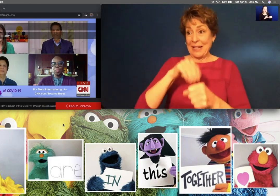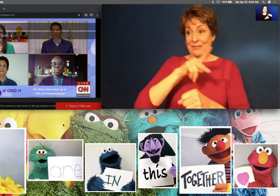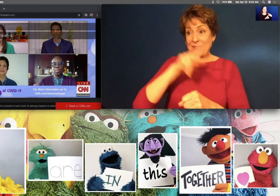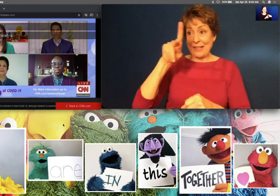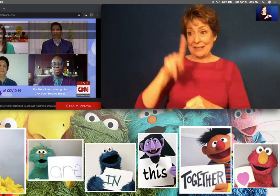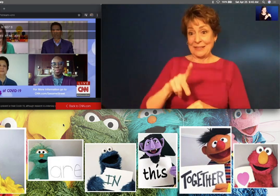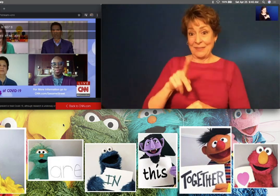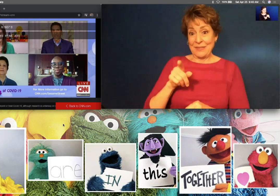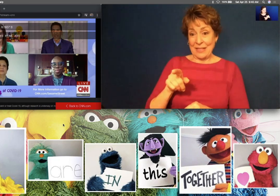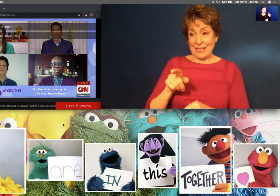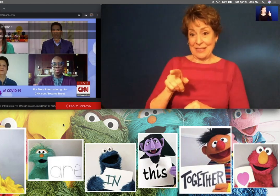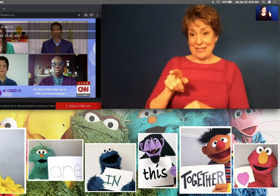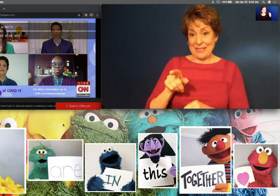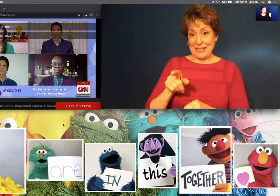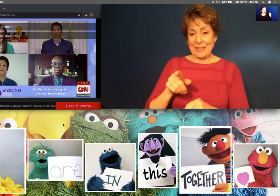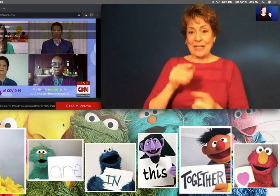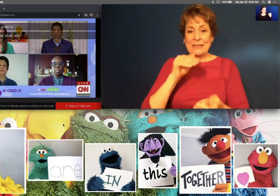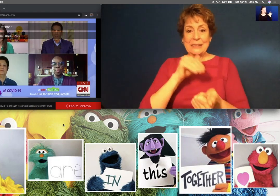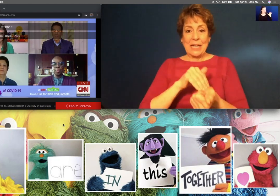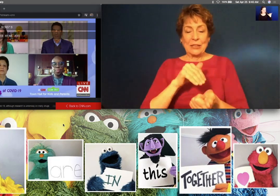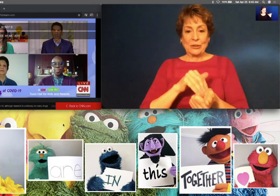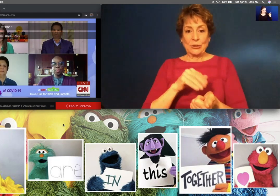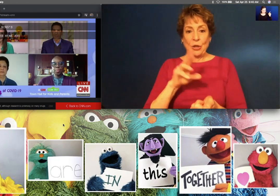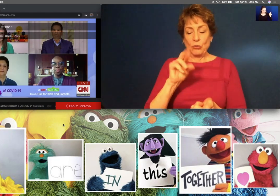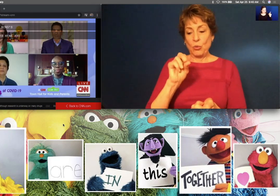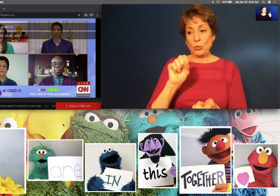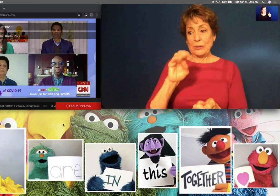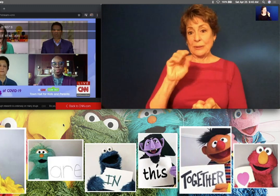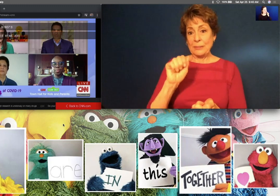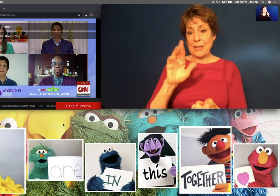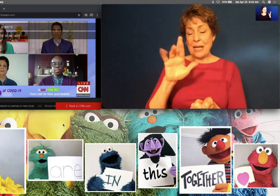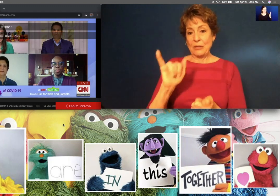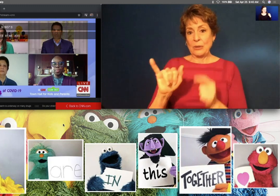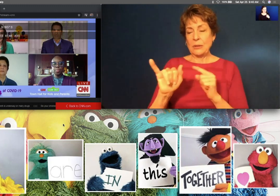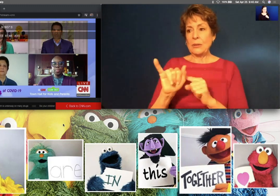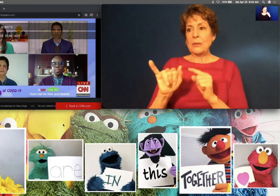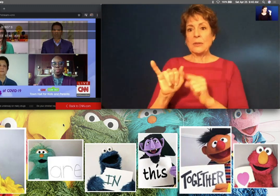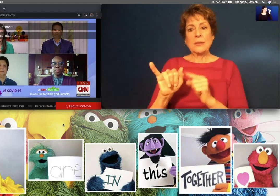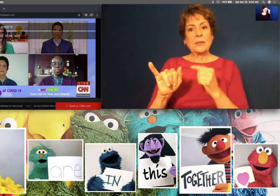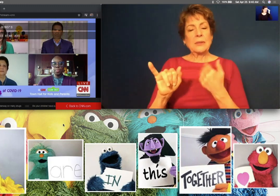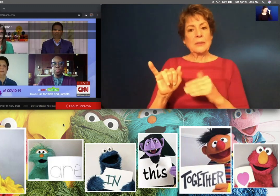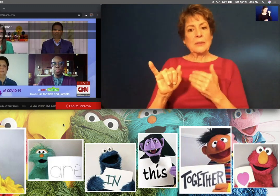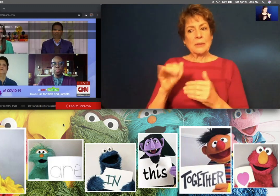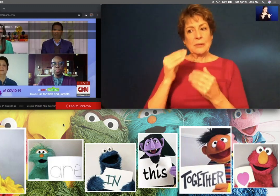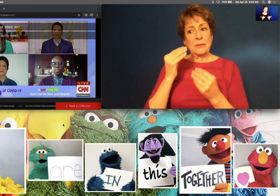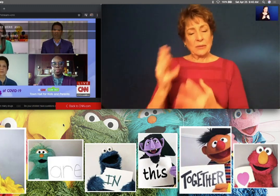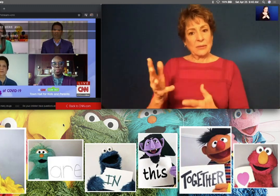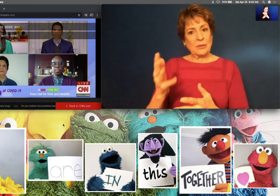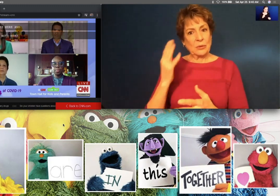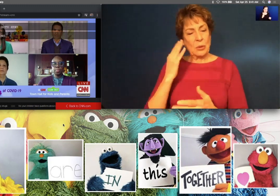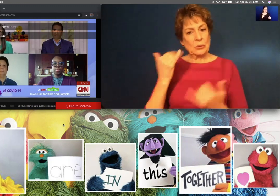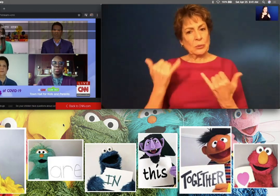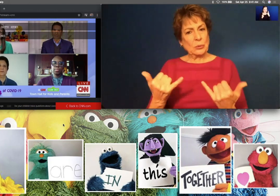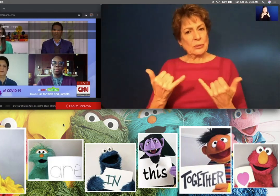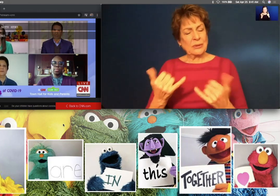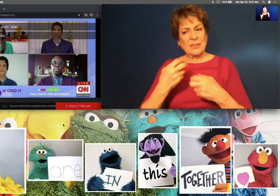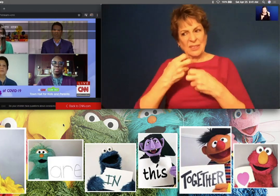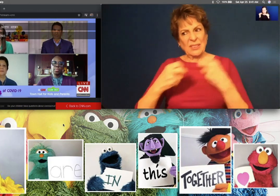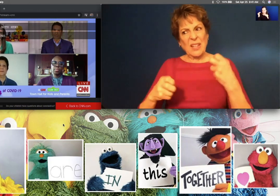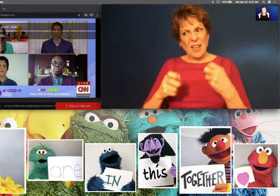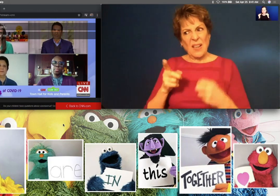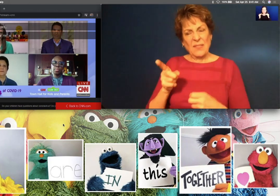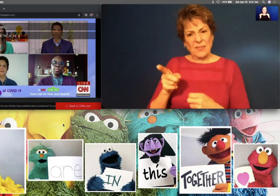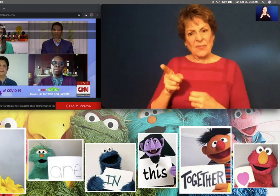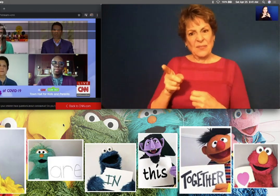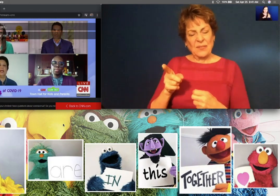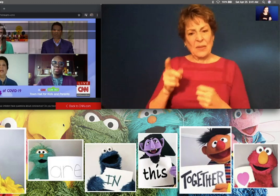of Philadelphia. And it's so great to have both of you with us to help answer some more questions. Dr. Rosemary, we know this is a really tough time for a